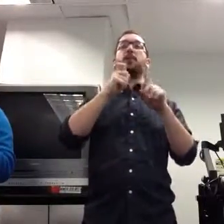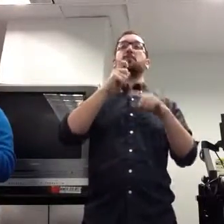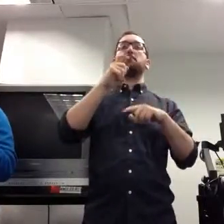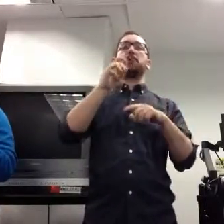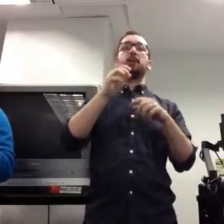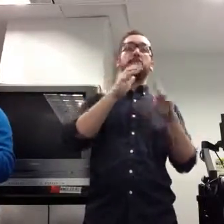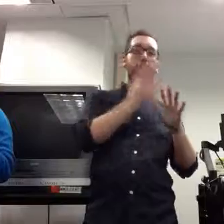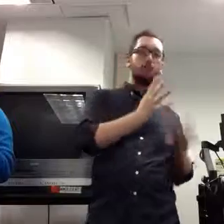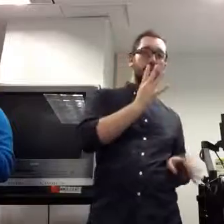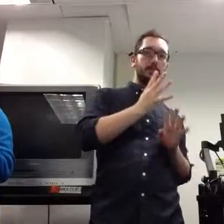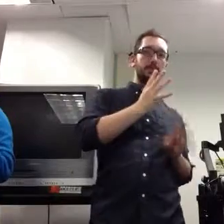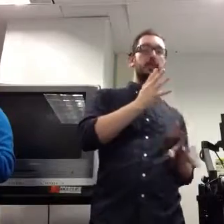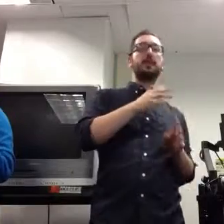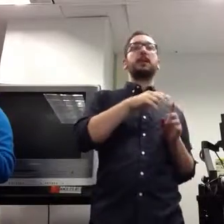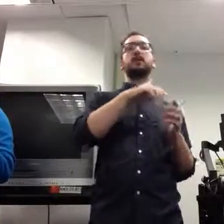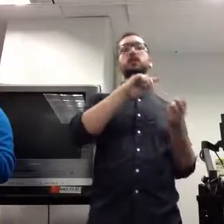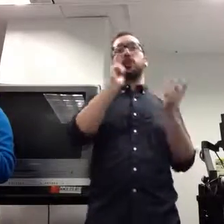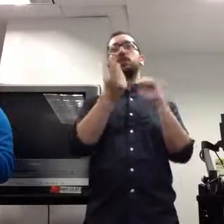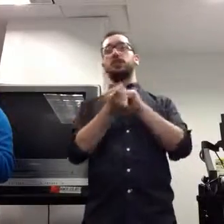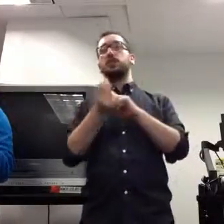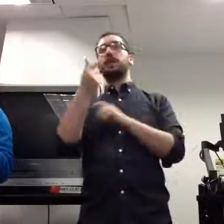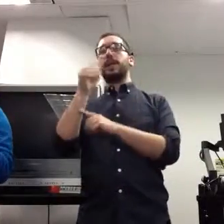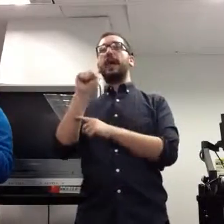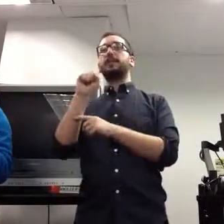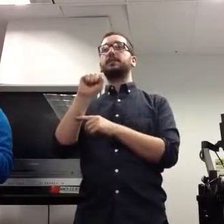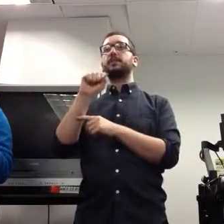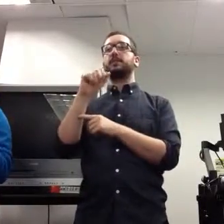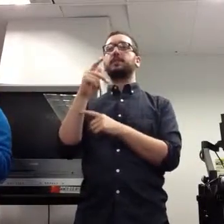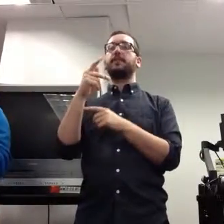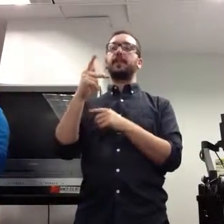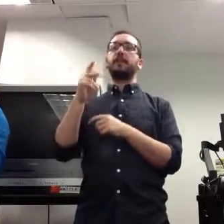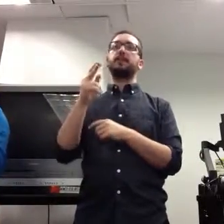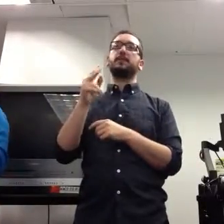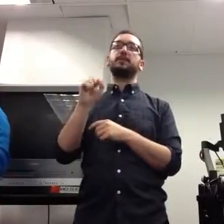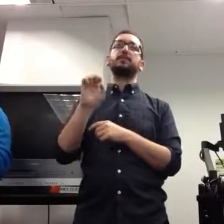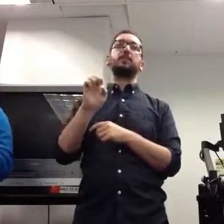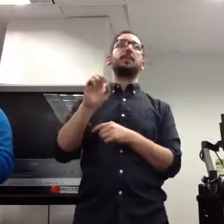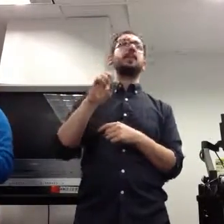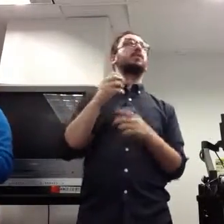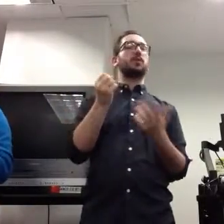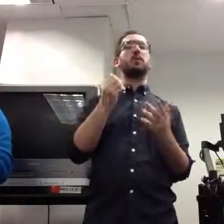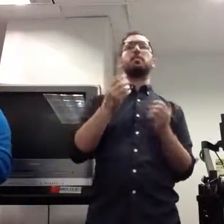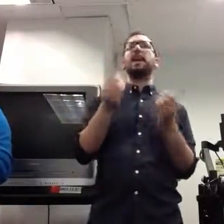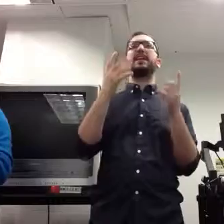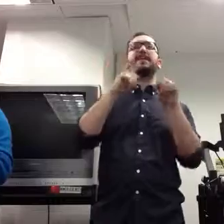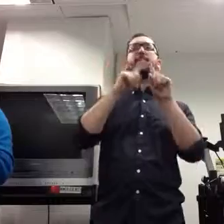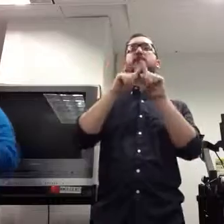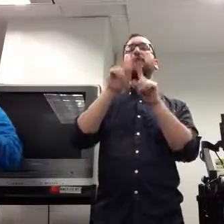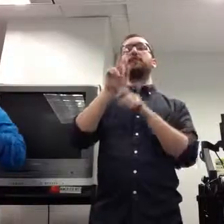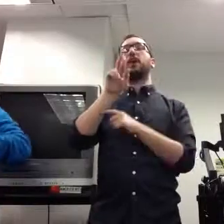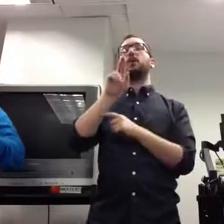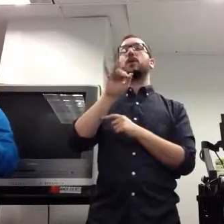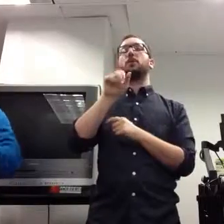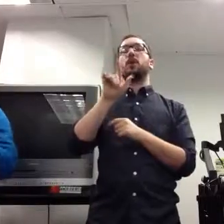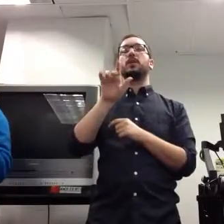phase. And there are probably 50 different variables that can influence the rate of evaporation, and we'll talk about a few